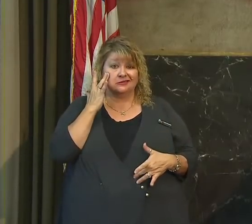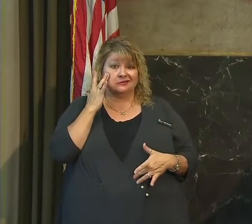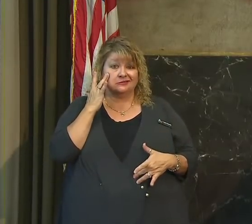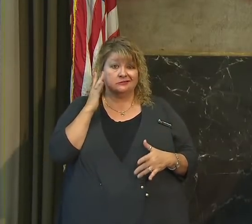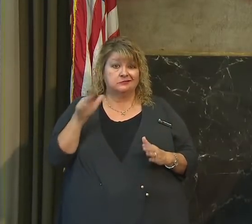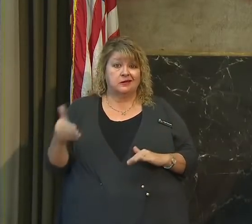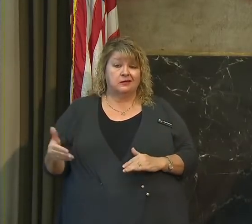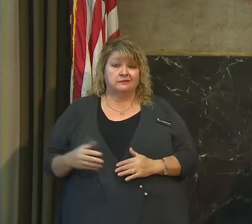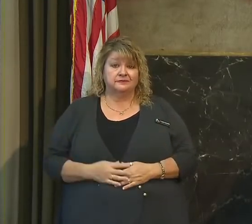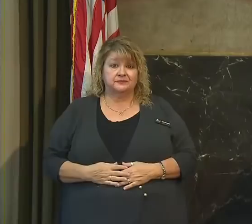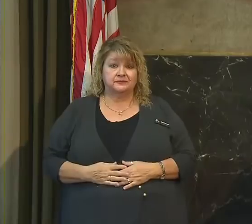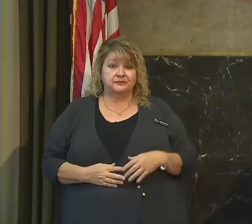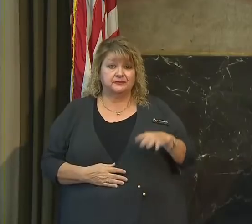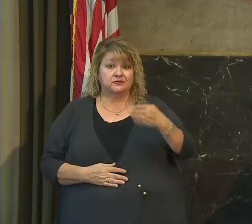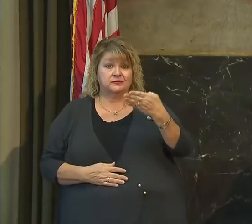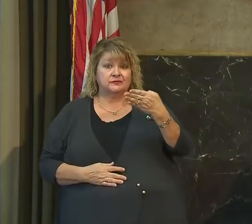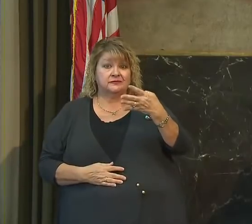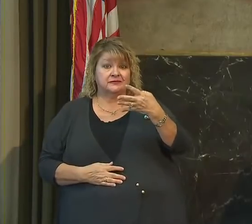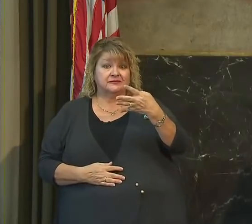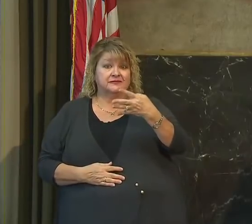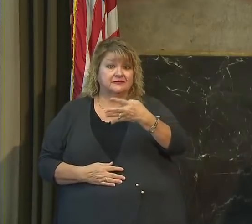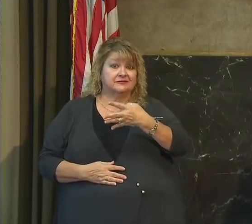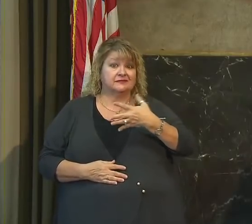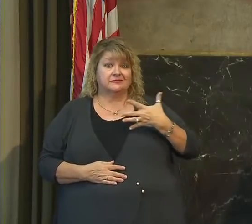We're also in hurricane season.